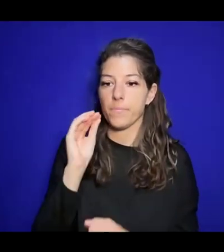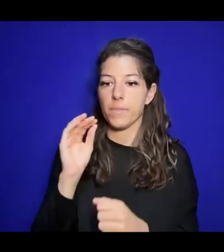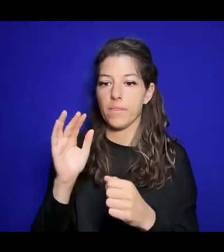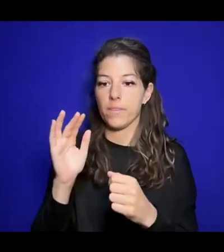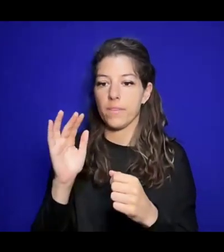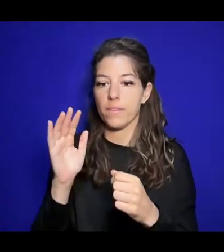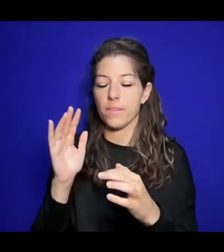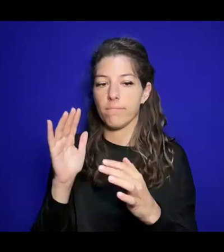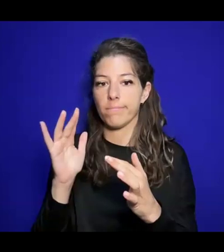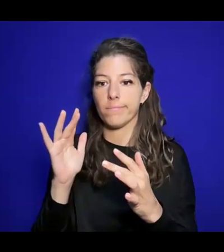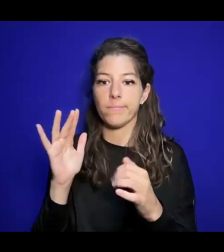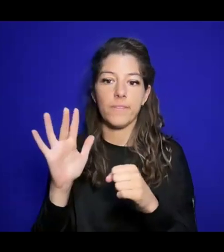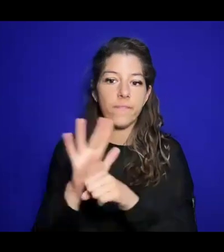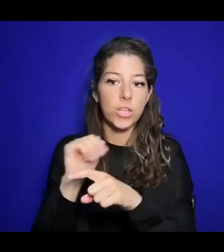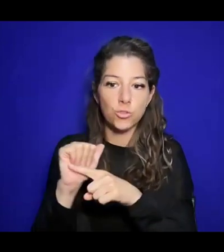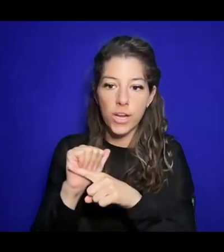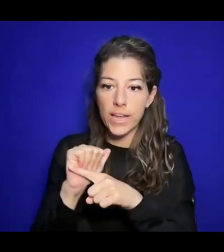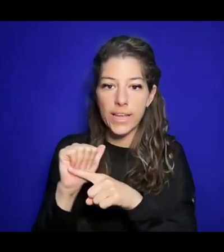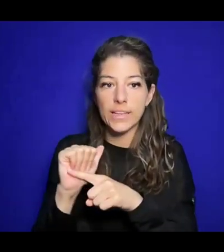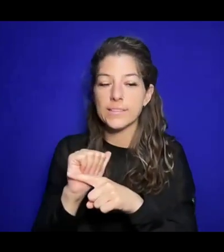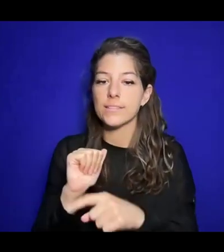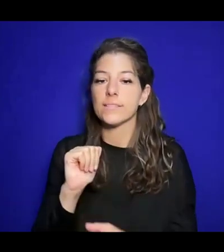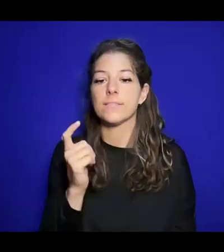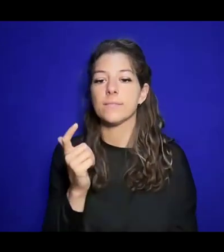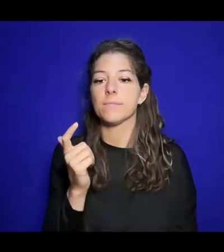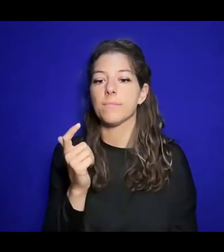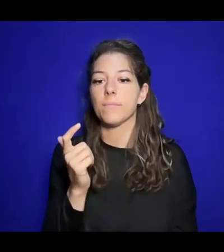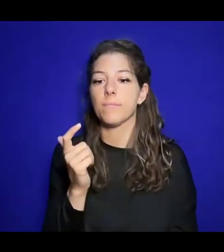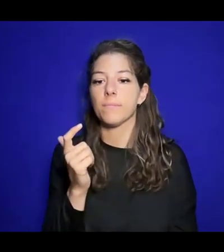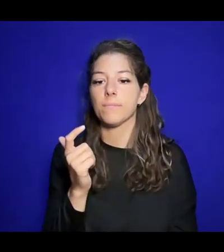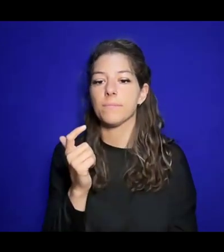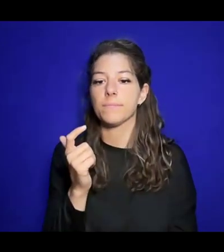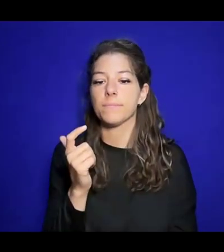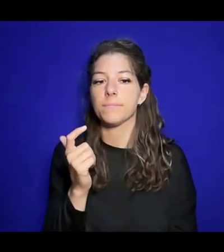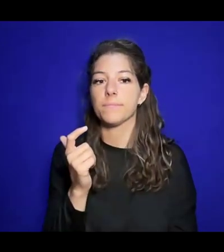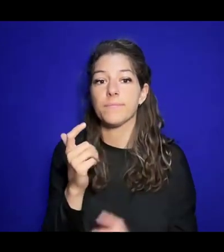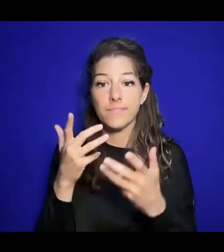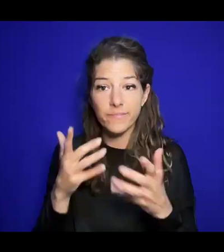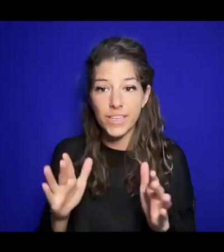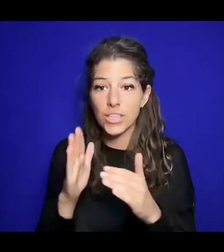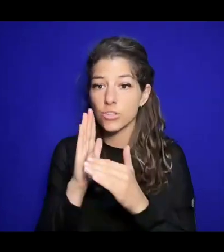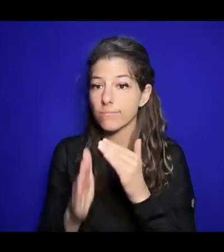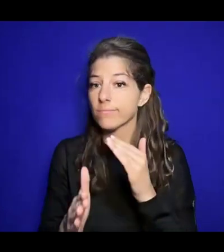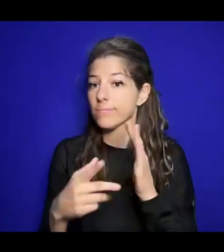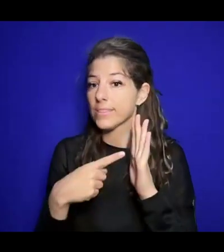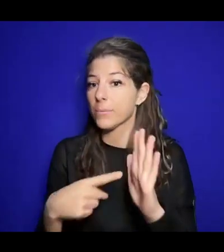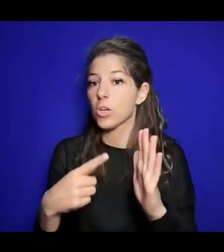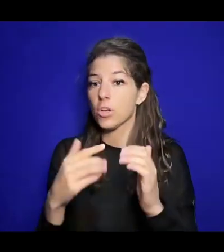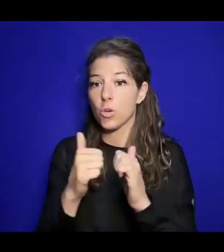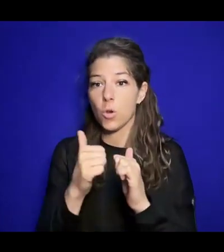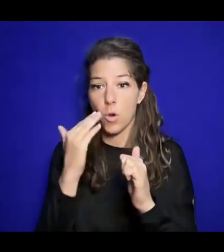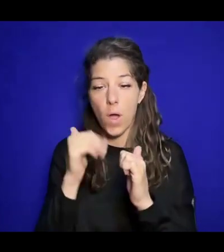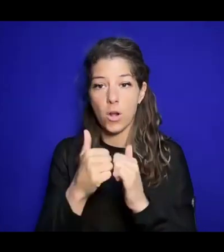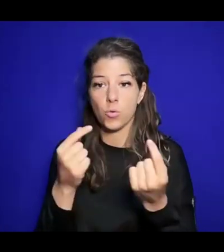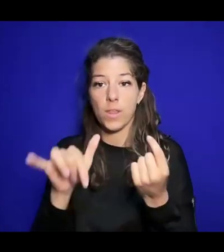you have all the information. Um, they've done it, they've demonstrated, they know how to do it, and